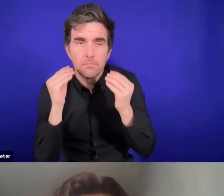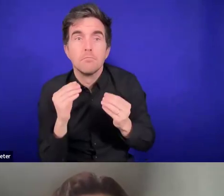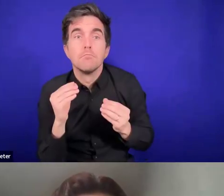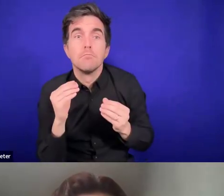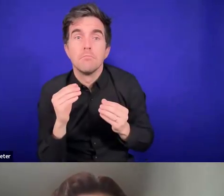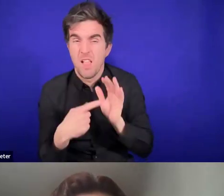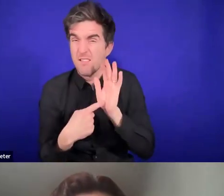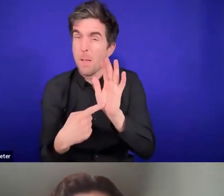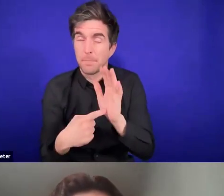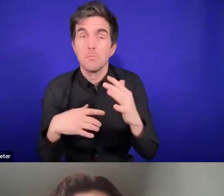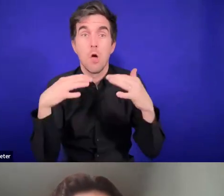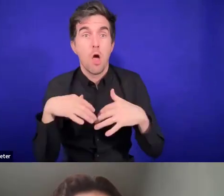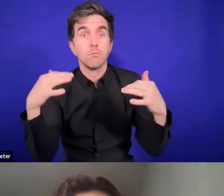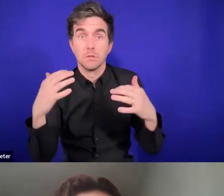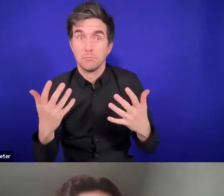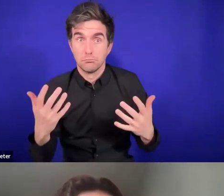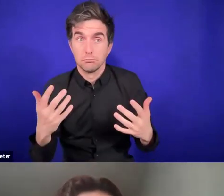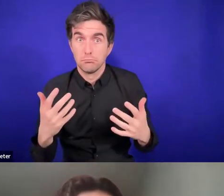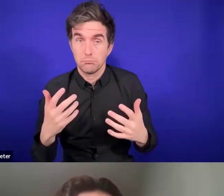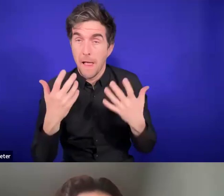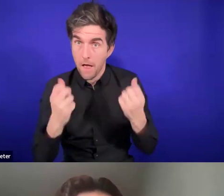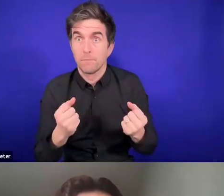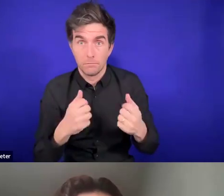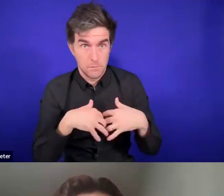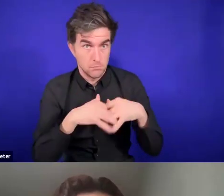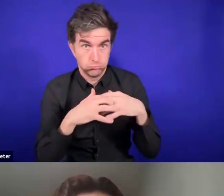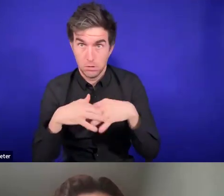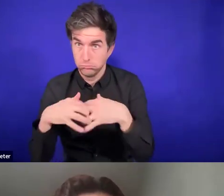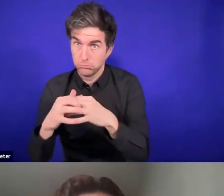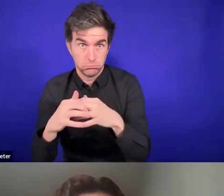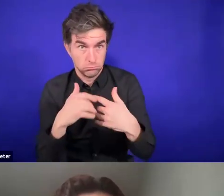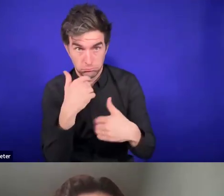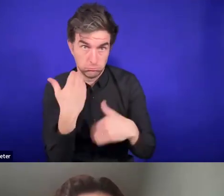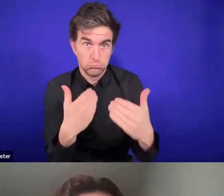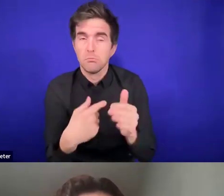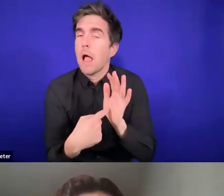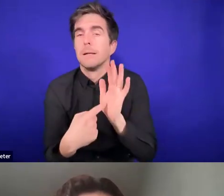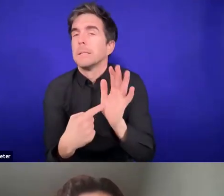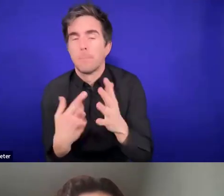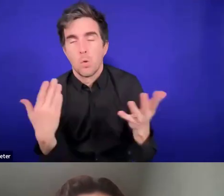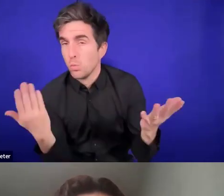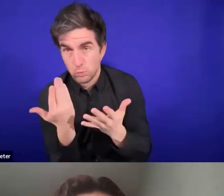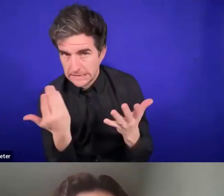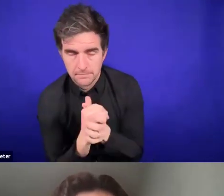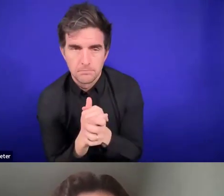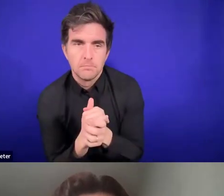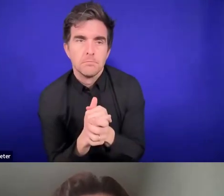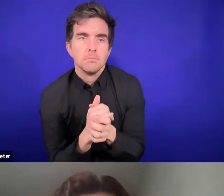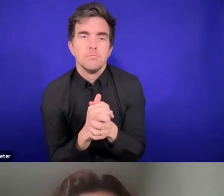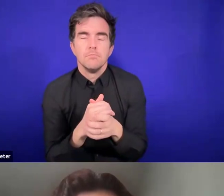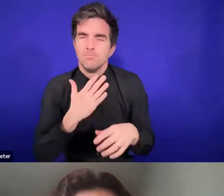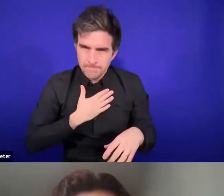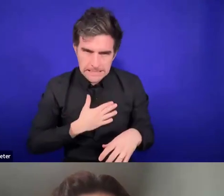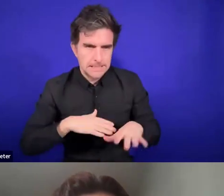of group, marginal, vulnerable groups priorities. So it's a great opportunity to build